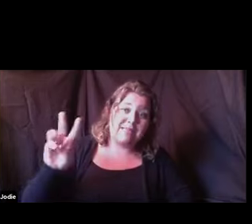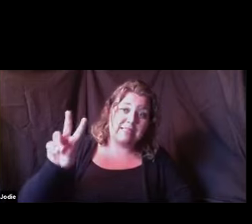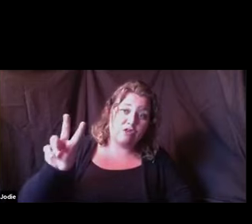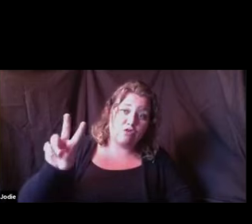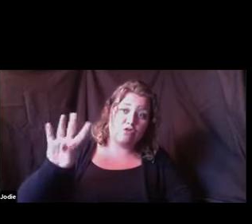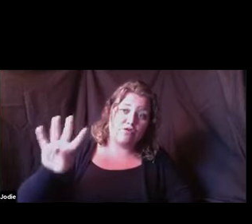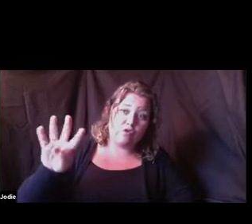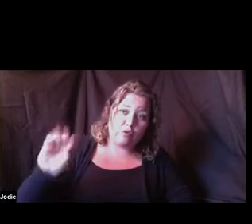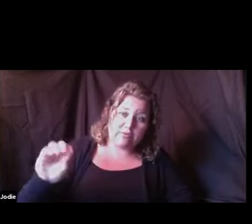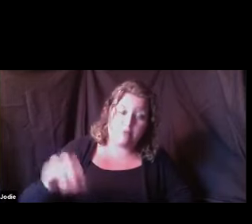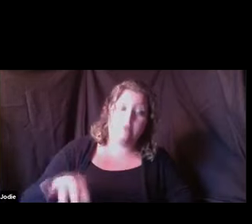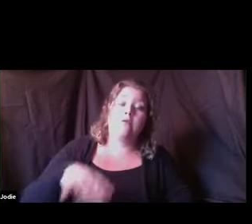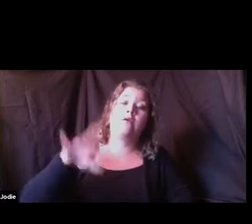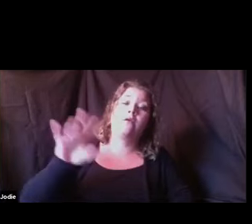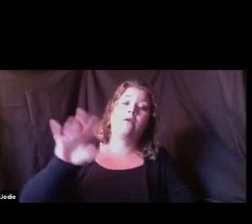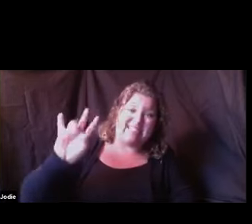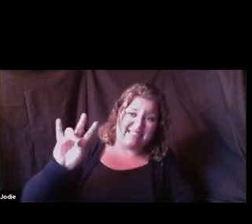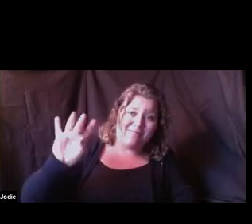608-785-6240. Again,